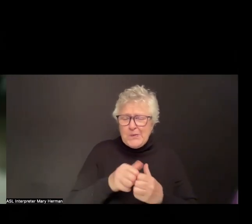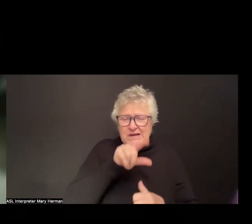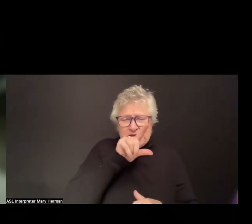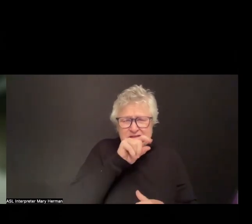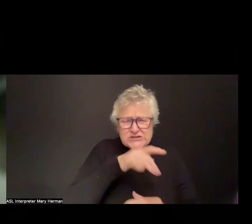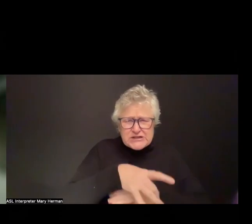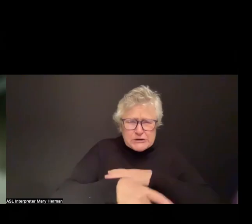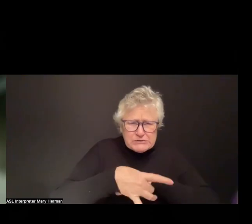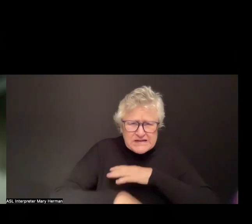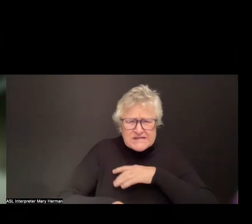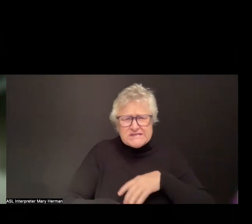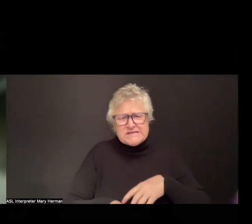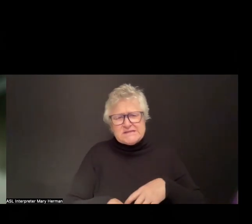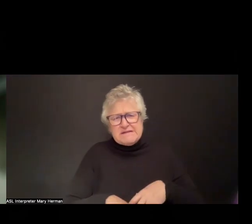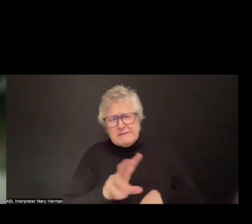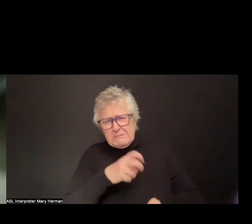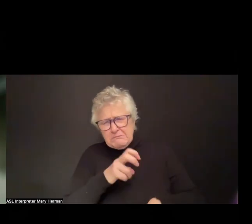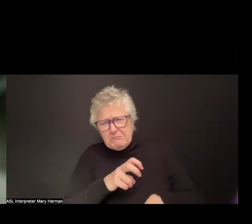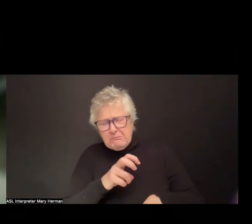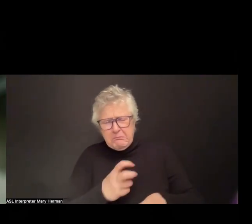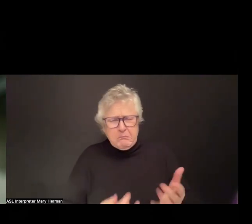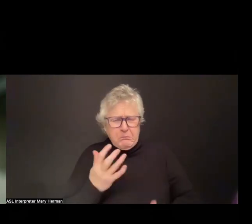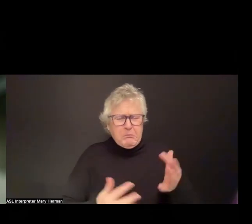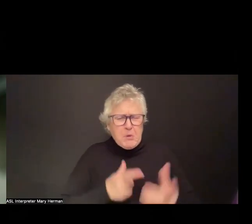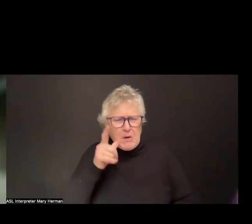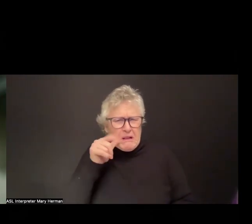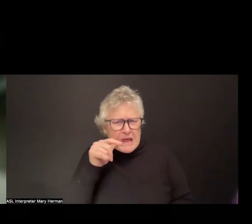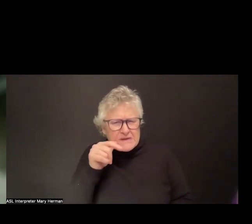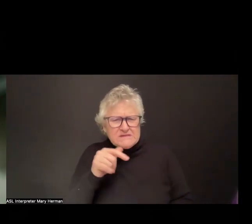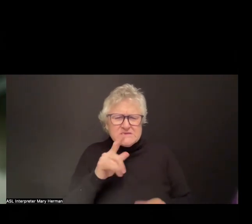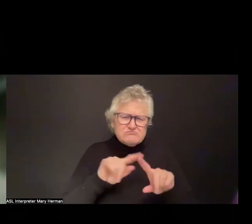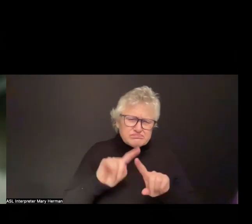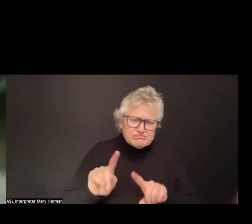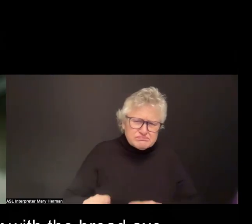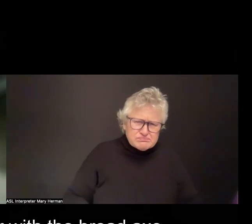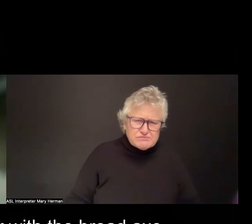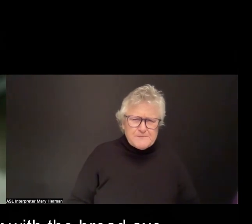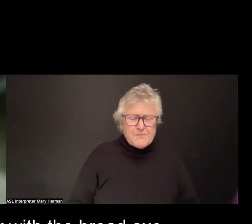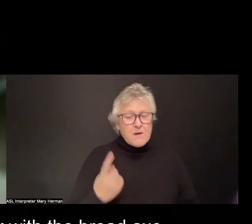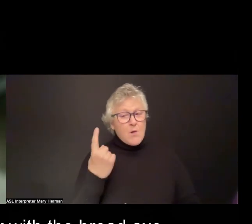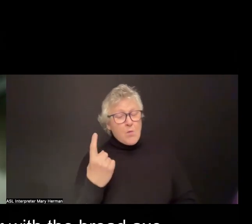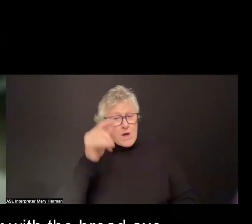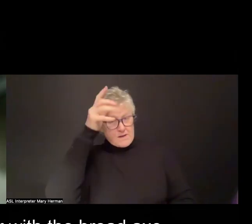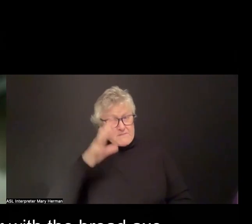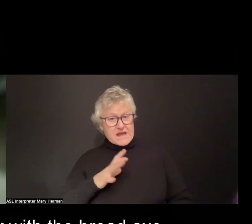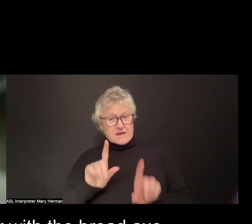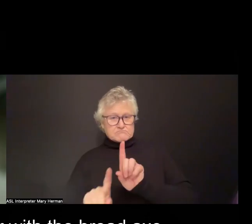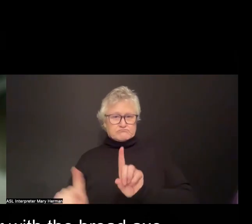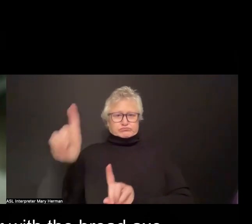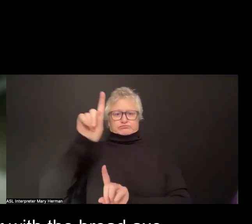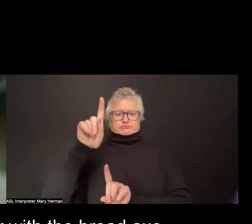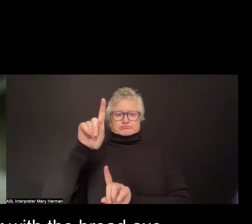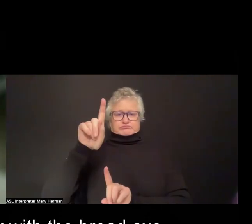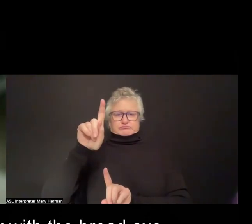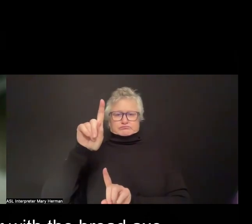men. "Thomas Jenkins," the other boy said. He was taller but thinner. "Cut at the shoulder with the broadaxe, then flung